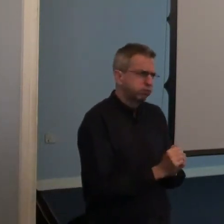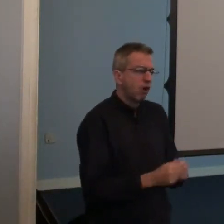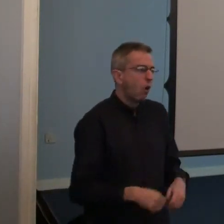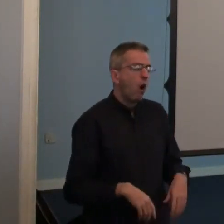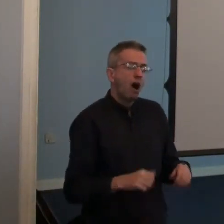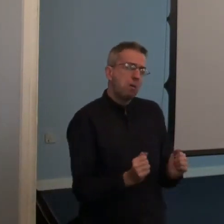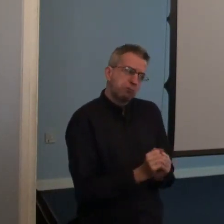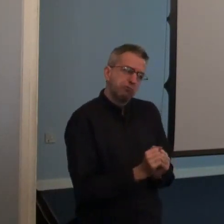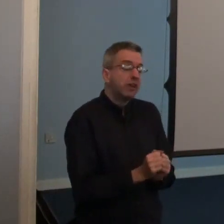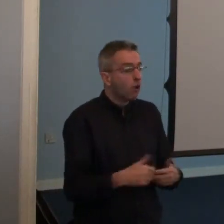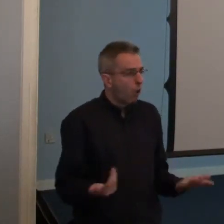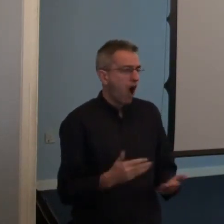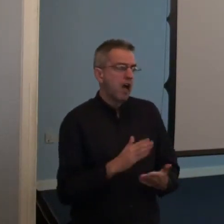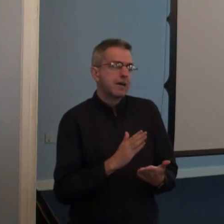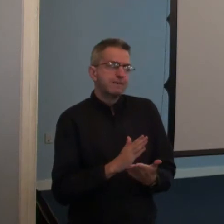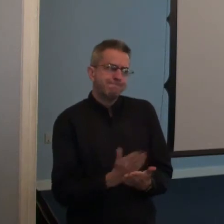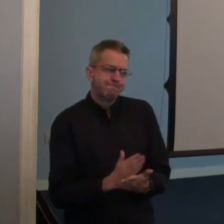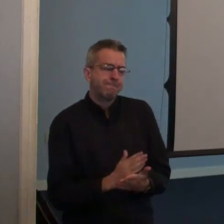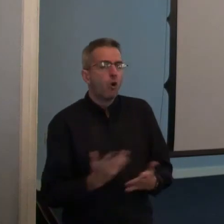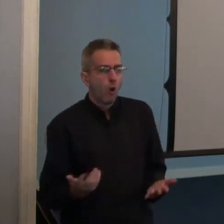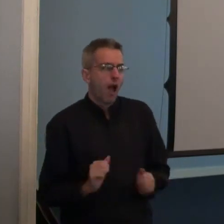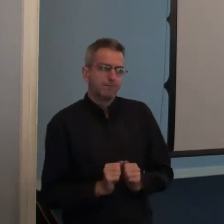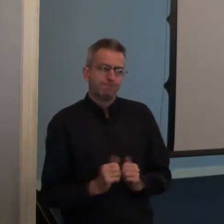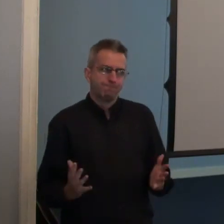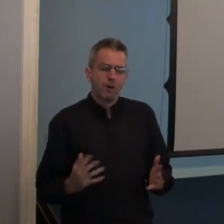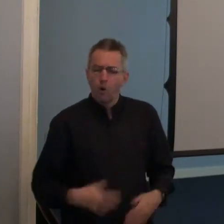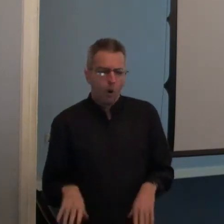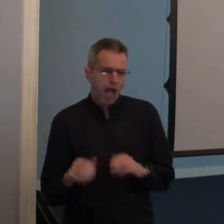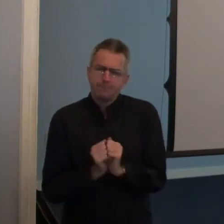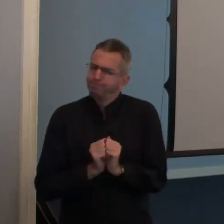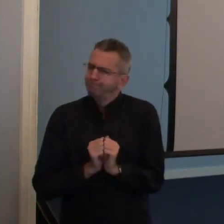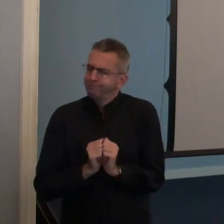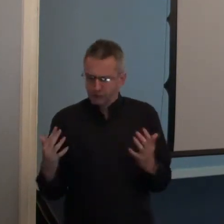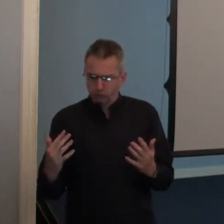level they strongly agreed or strongly disagreed on that scale.